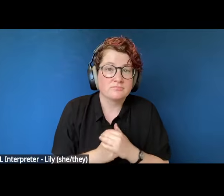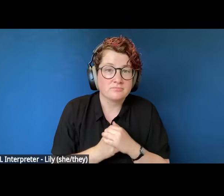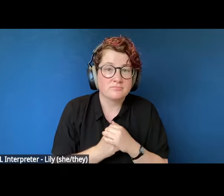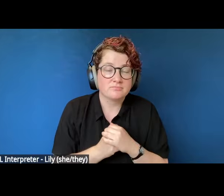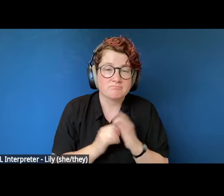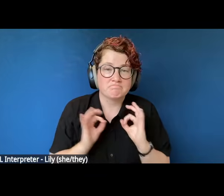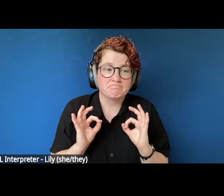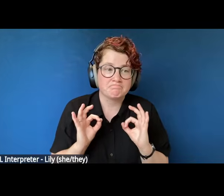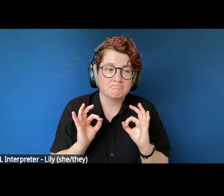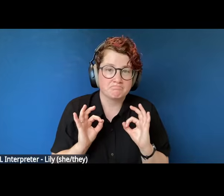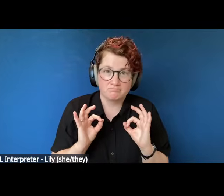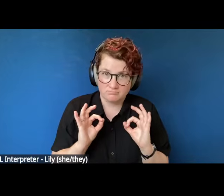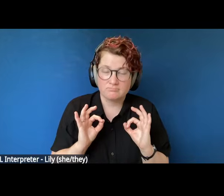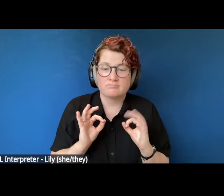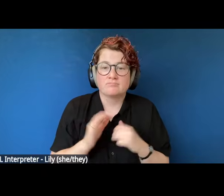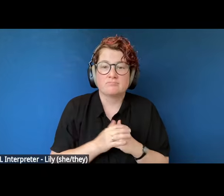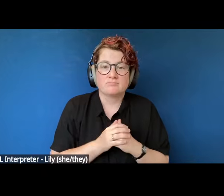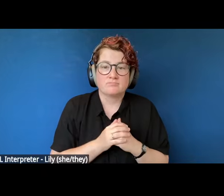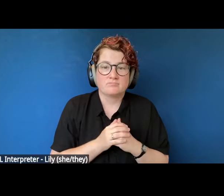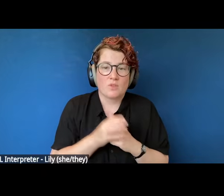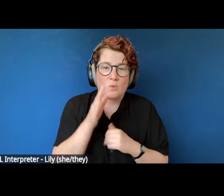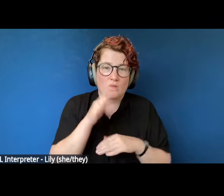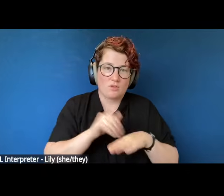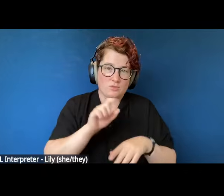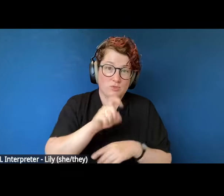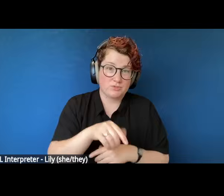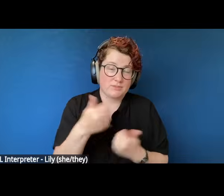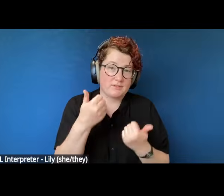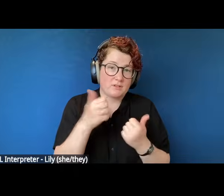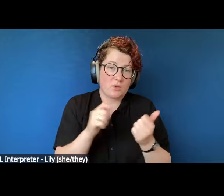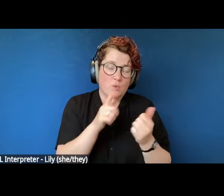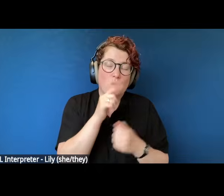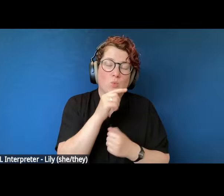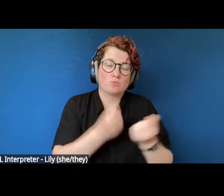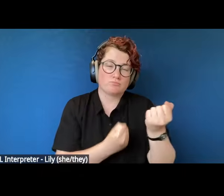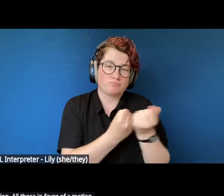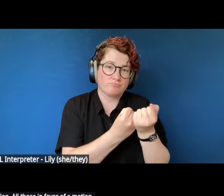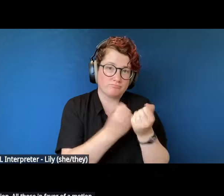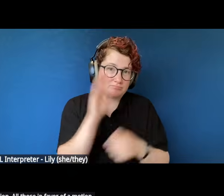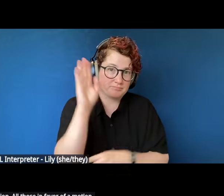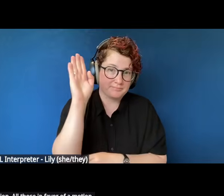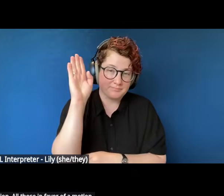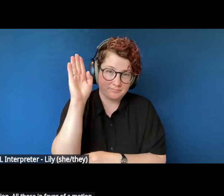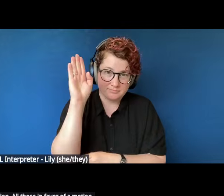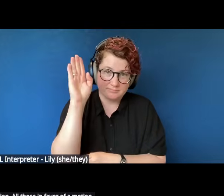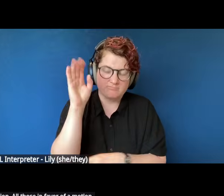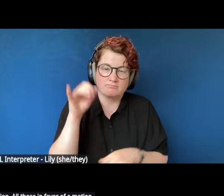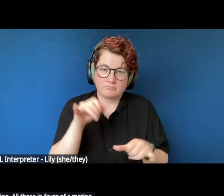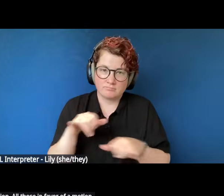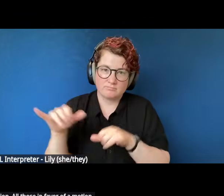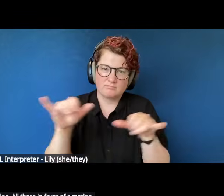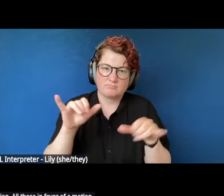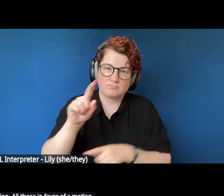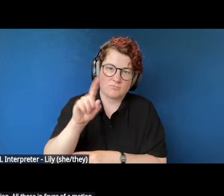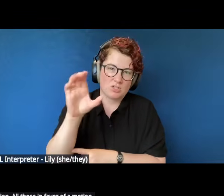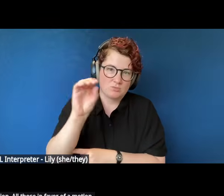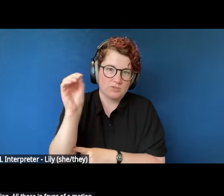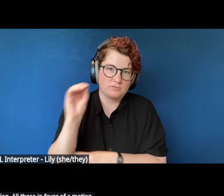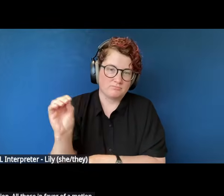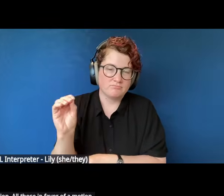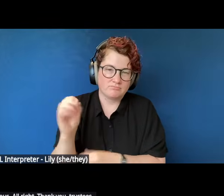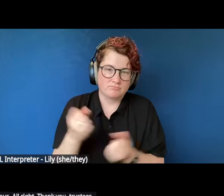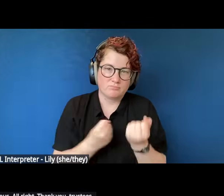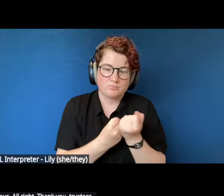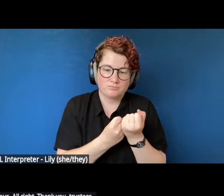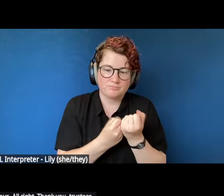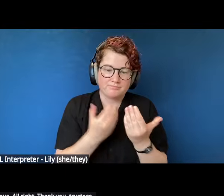All right, seeing none, I'm gonna call the question. All those in favor of the motion with a show of hands. And that is unanimous. All right, thank you, trustees, and thank you, Associate